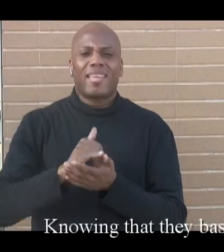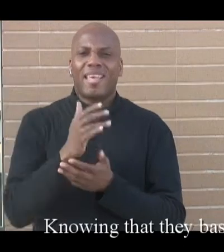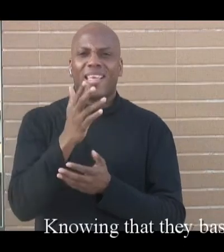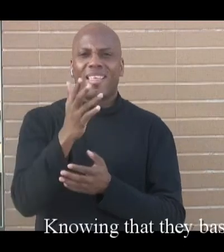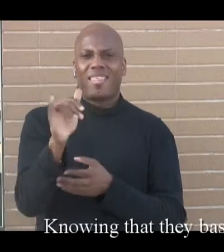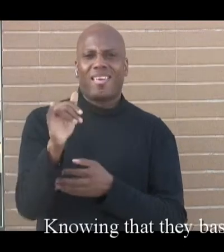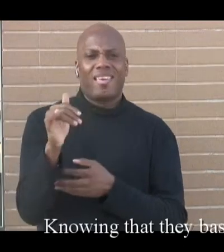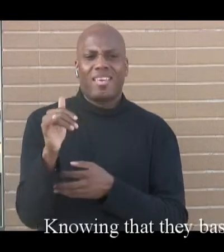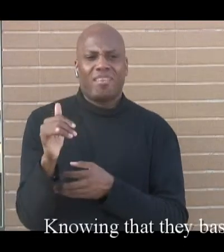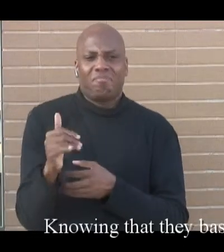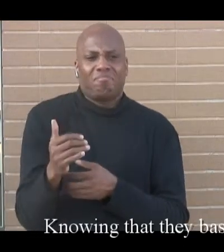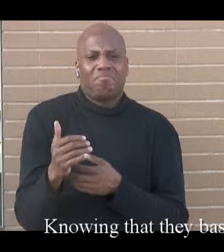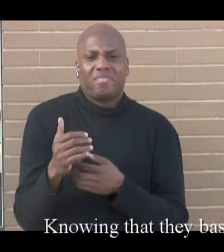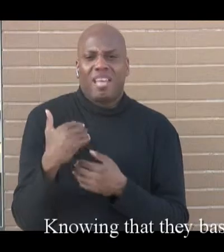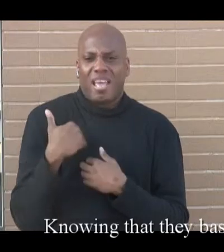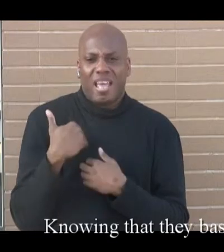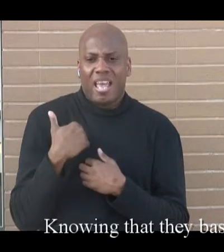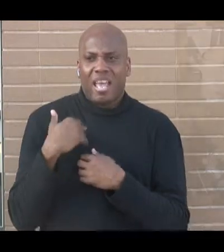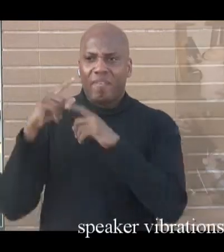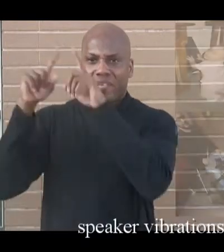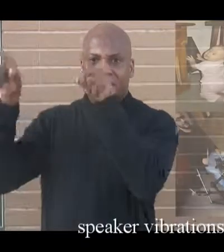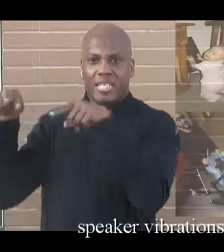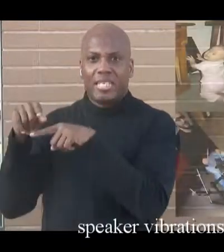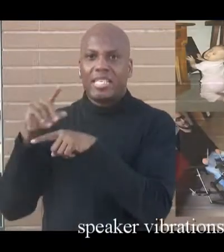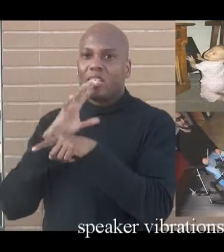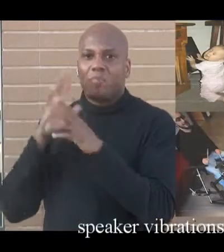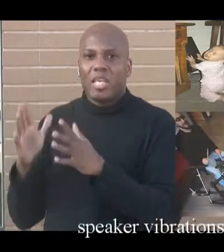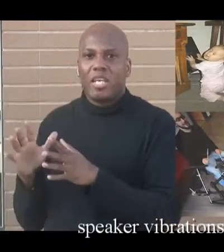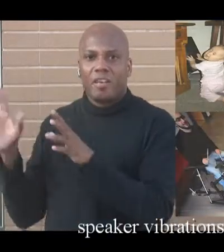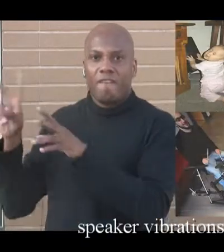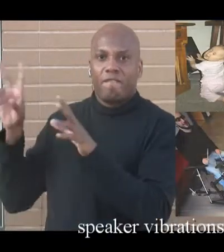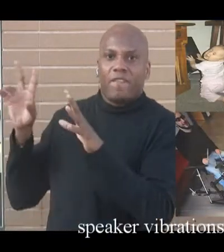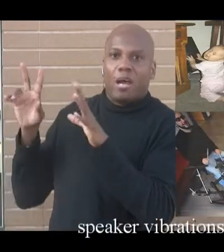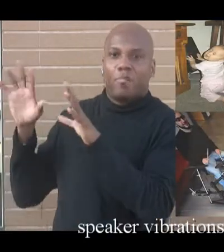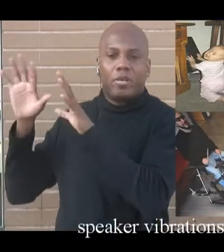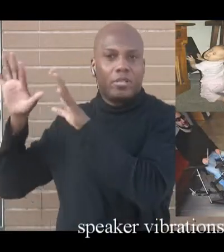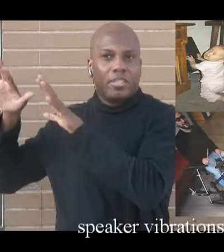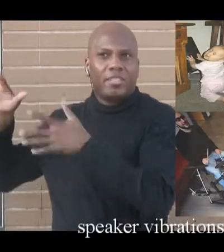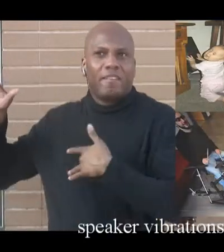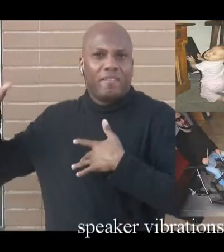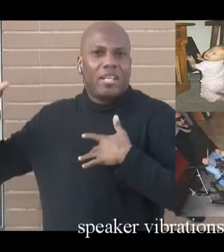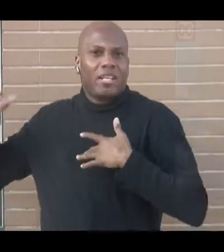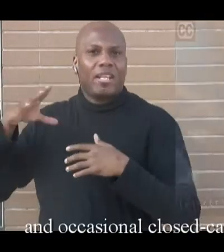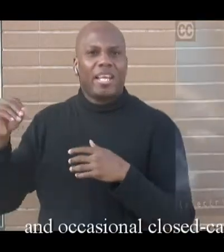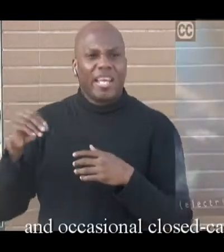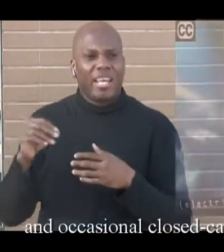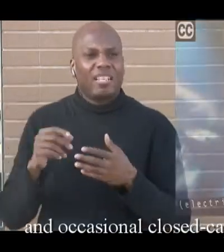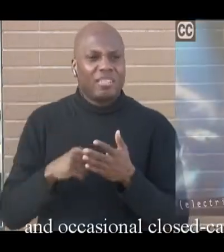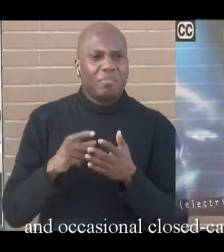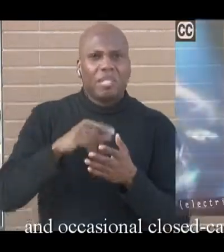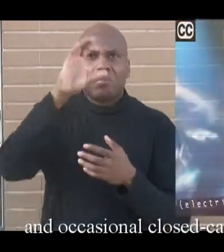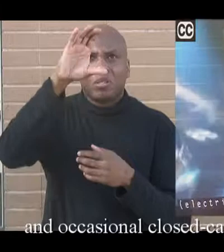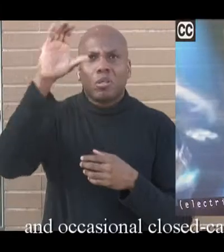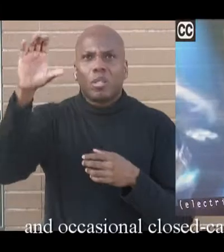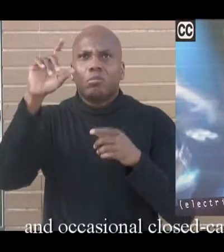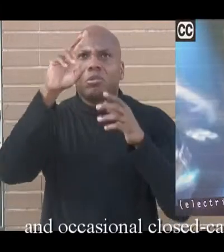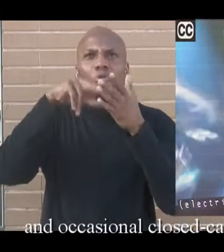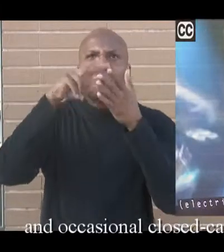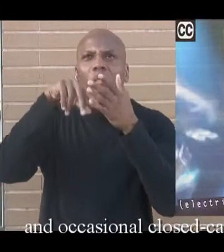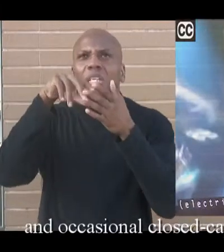Knowing that they basically have speaker vibrations to feel and